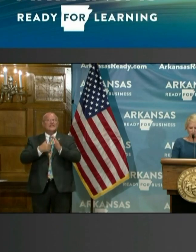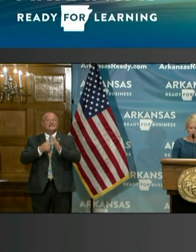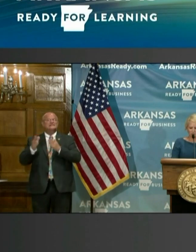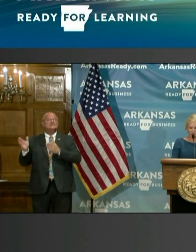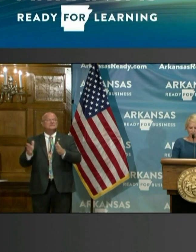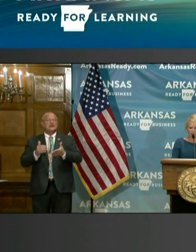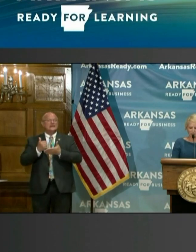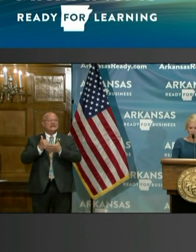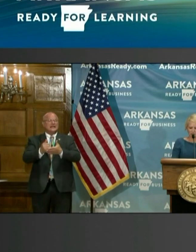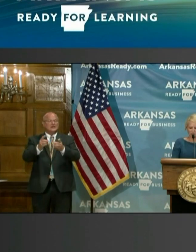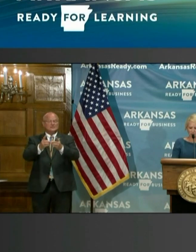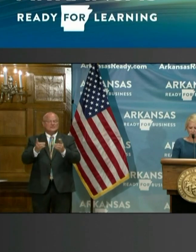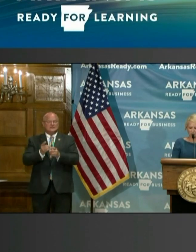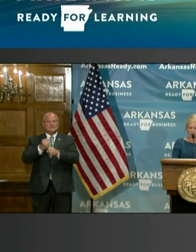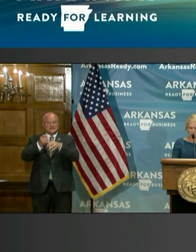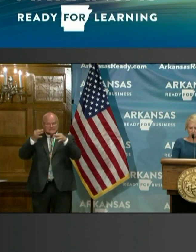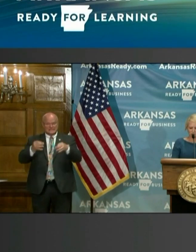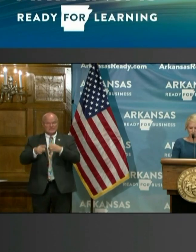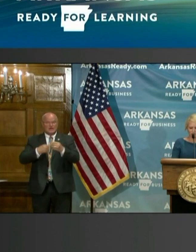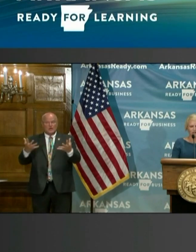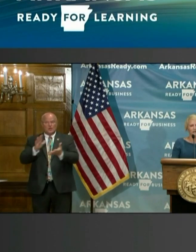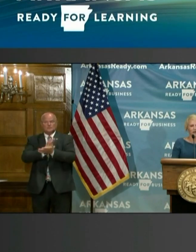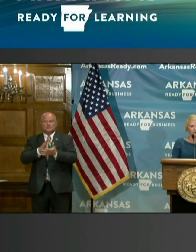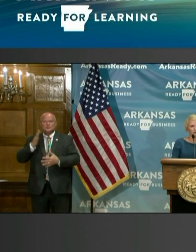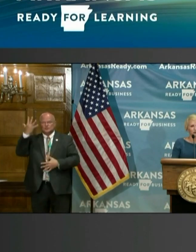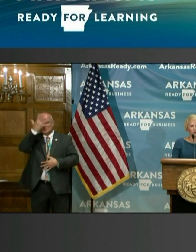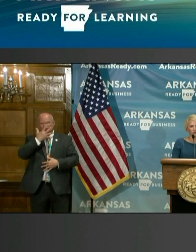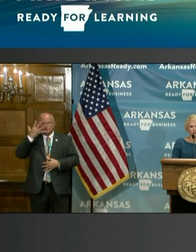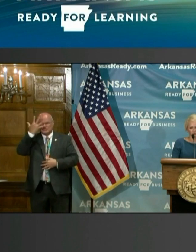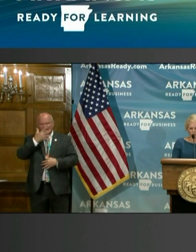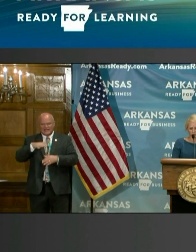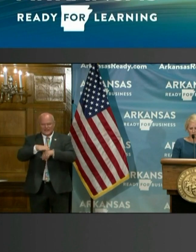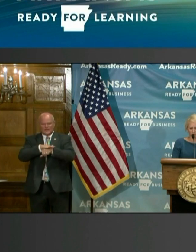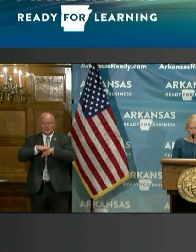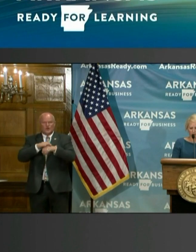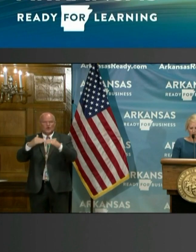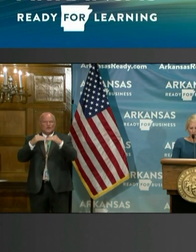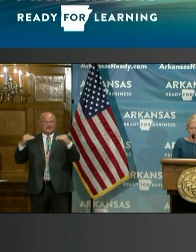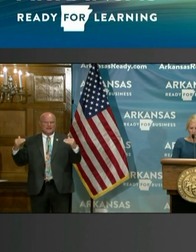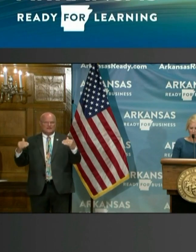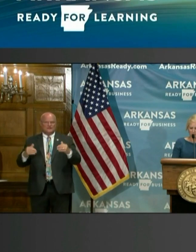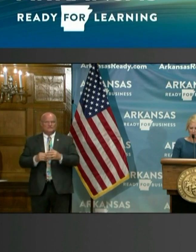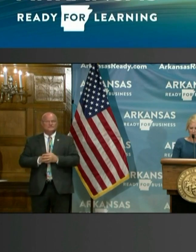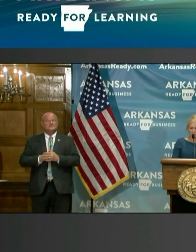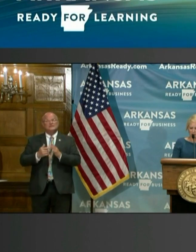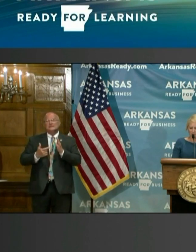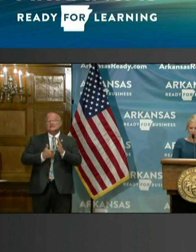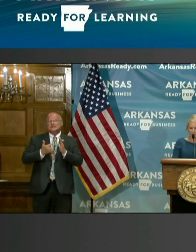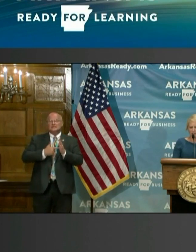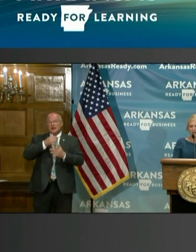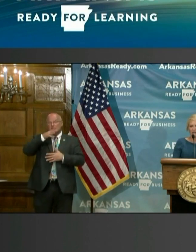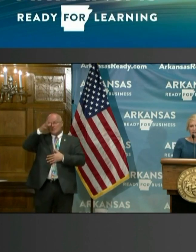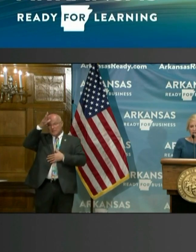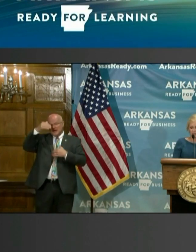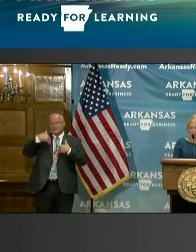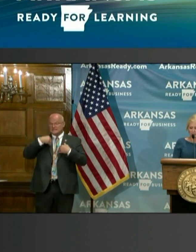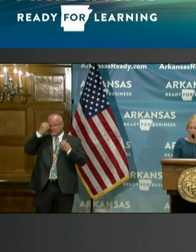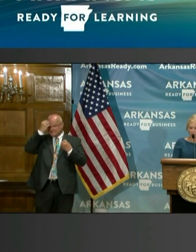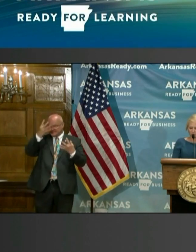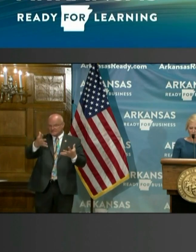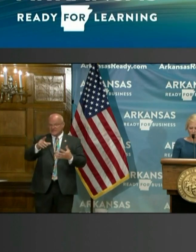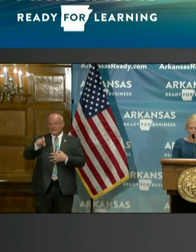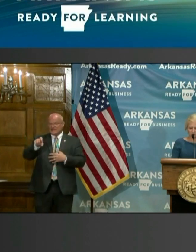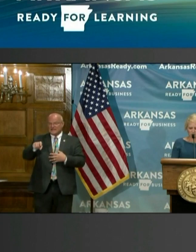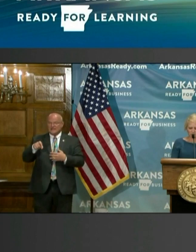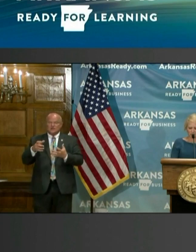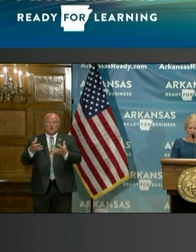intended to help districts make decisions about what school looks like at the local level. In some cases, parents have indicated that they need